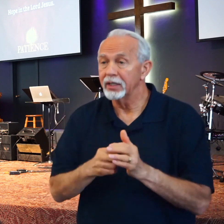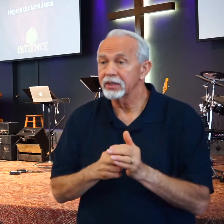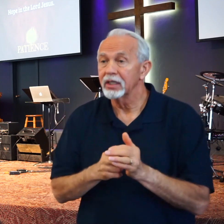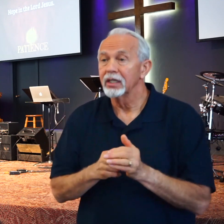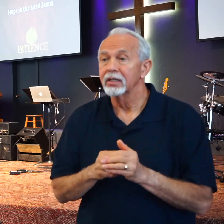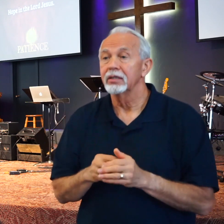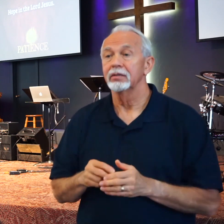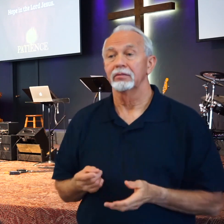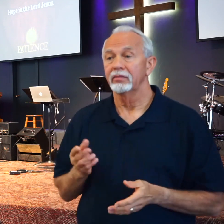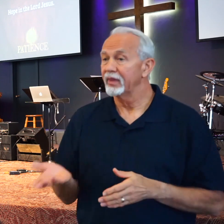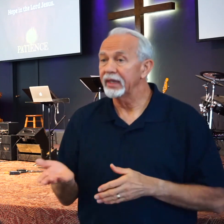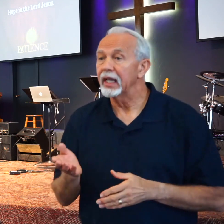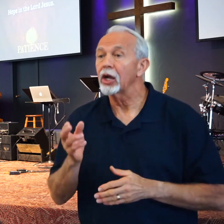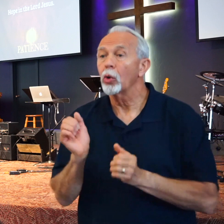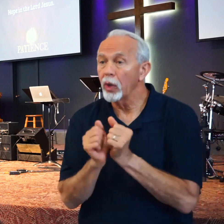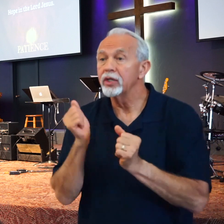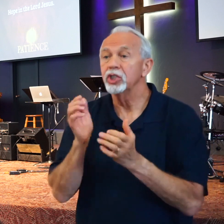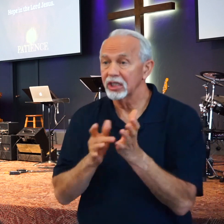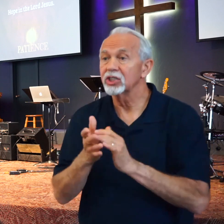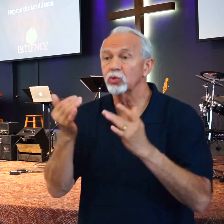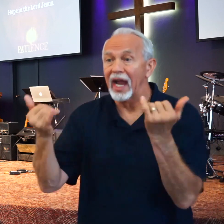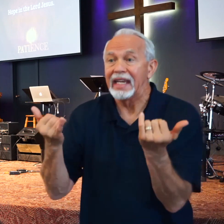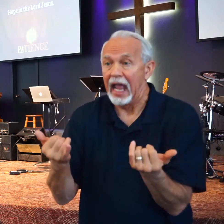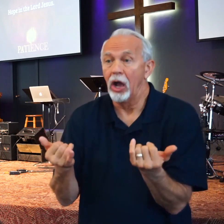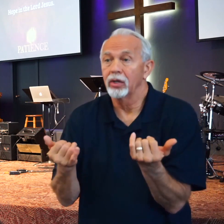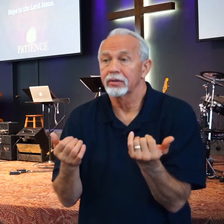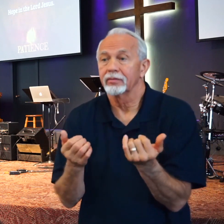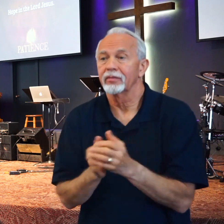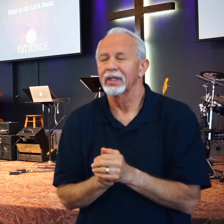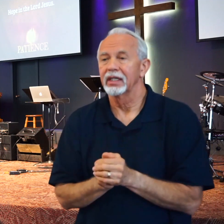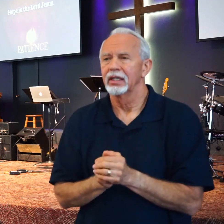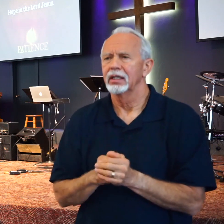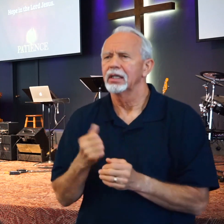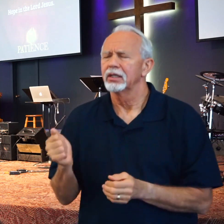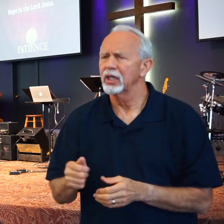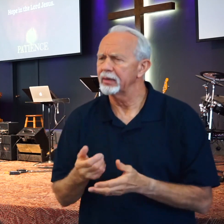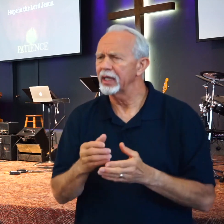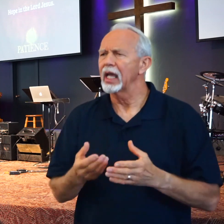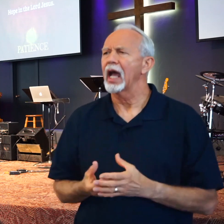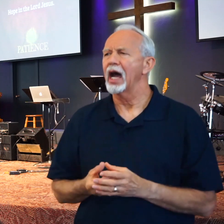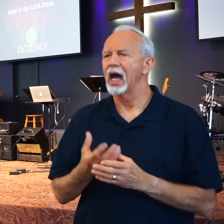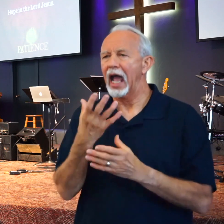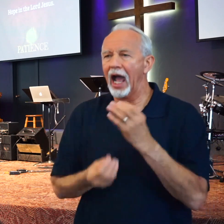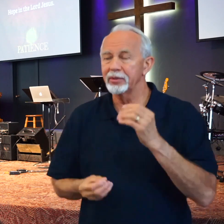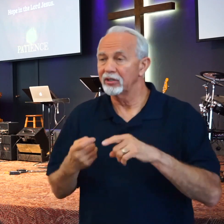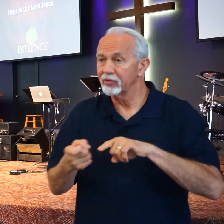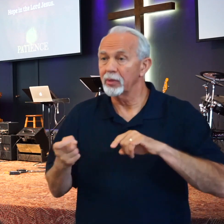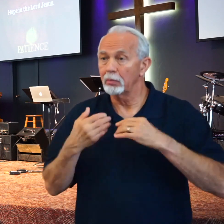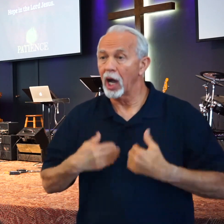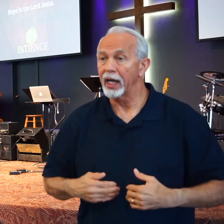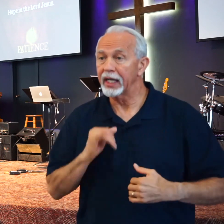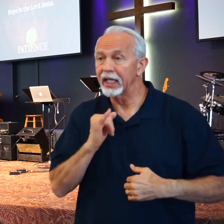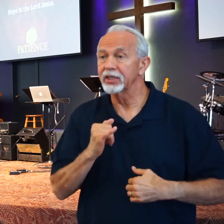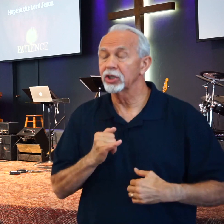now. As Paul says in another place, to be absent from the body is to be present with the Lord.